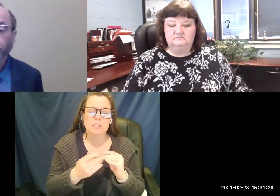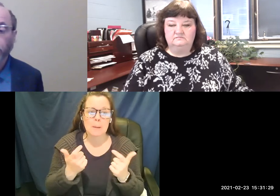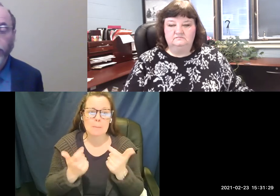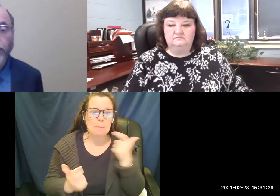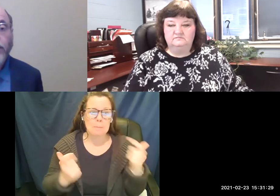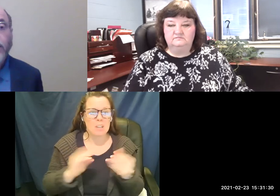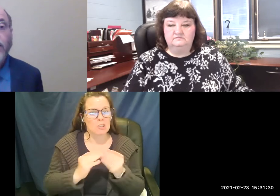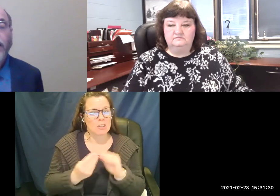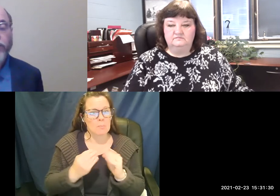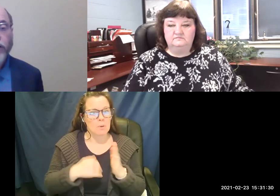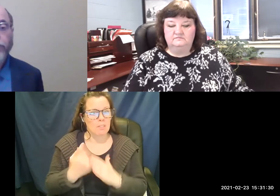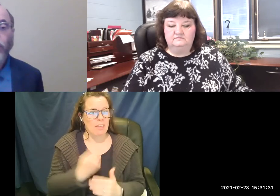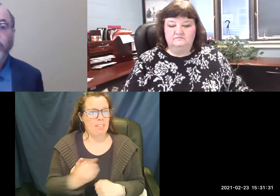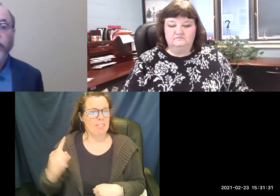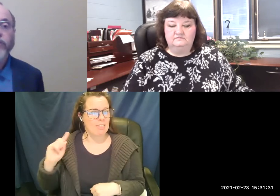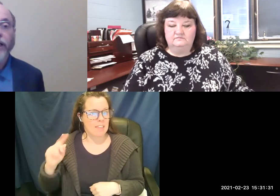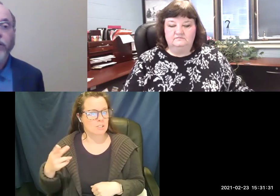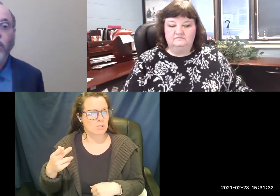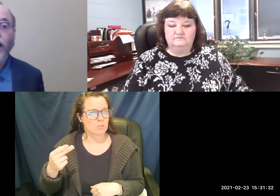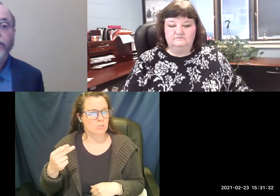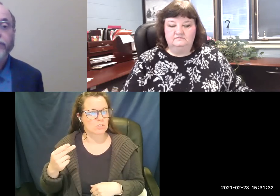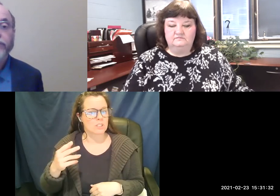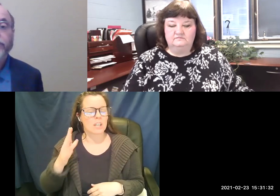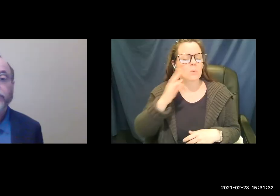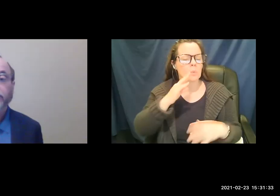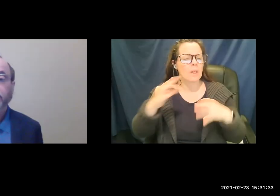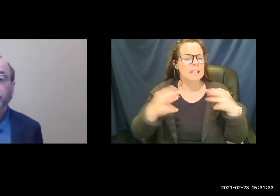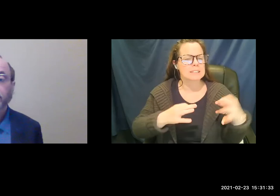reported Thursday. Our talking points will explain why.